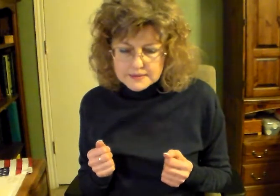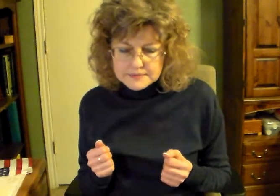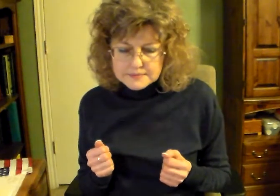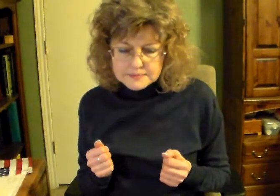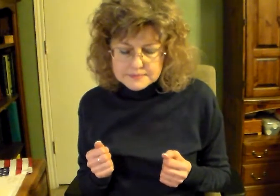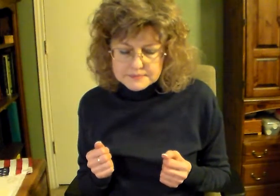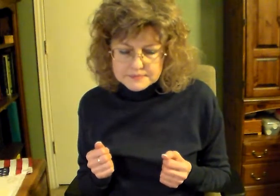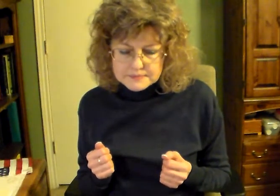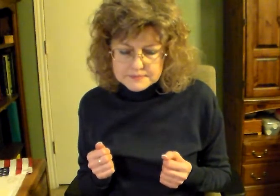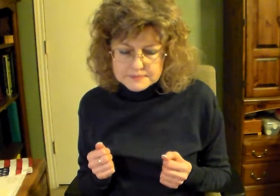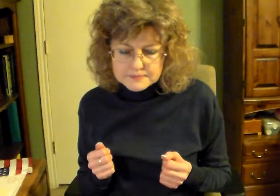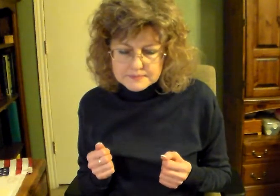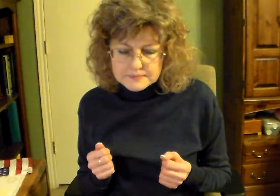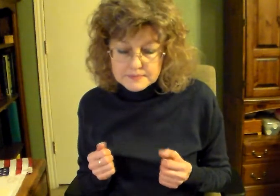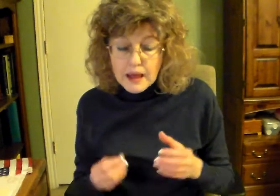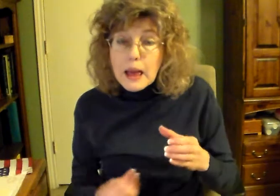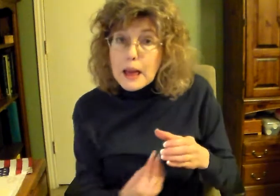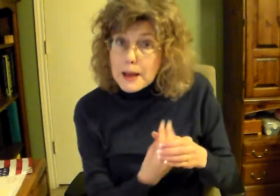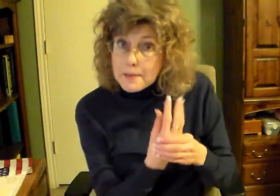Now, first we will be observing the plant cell.